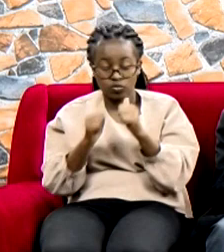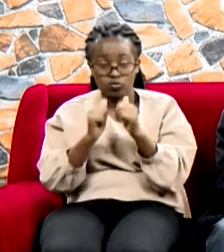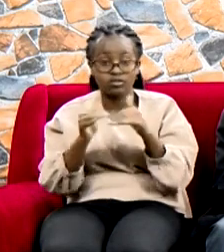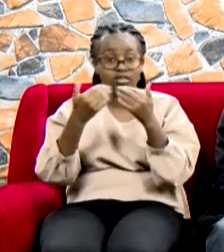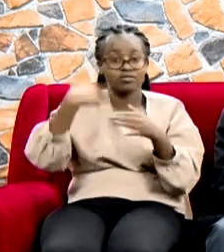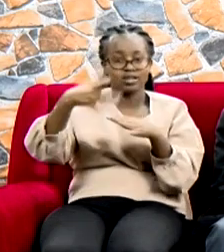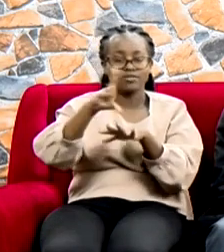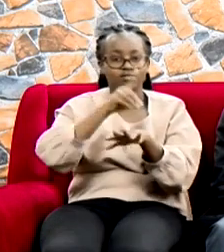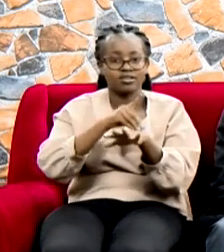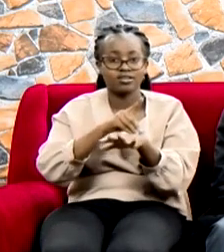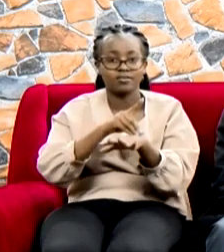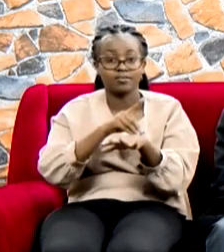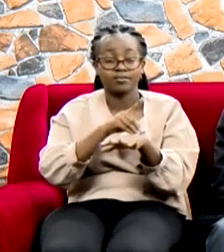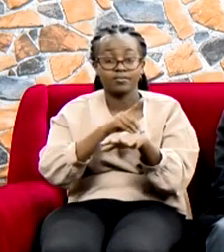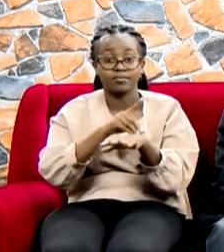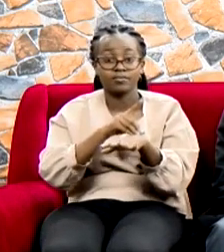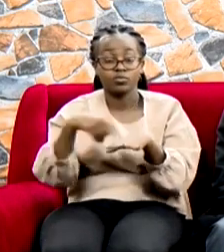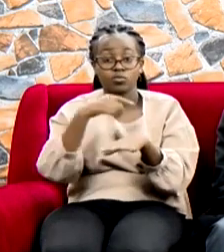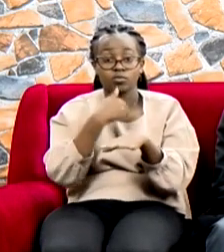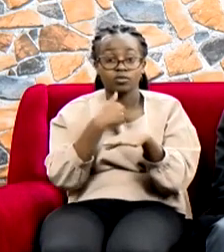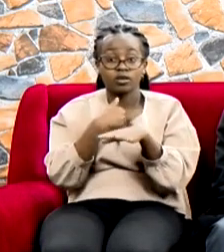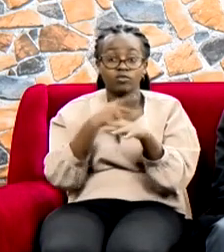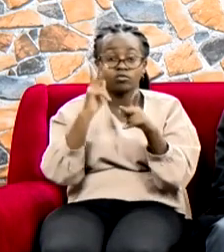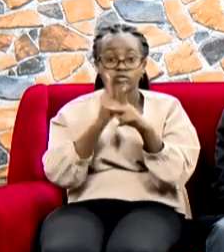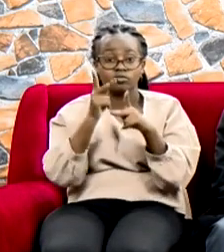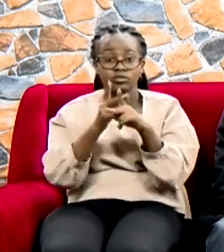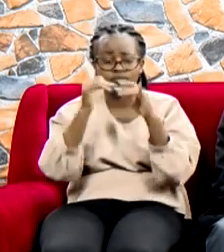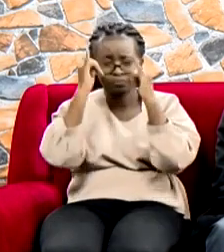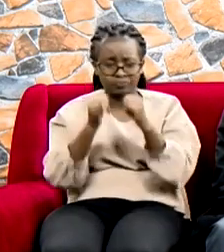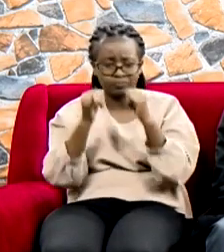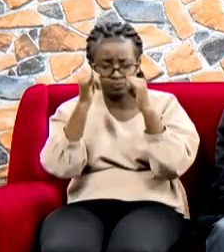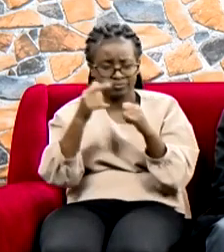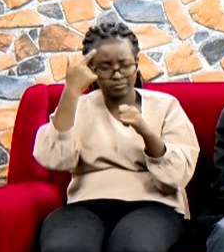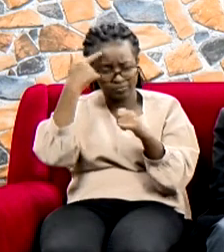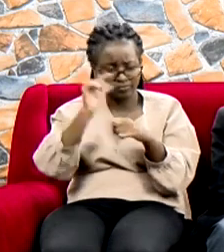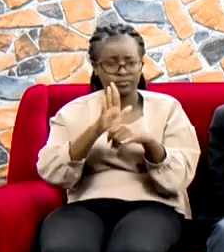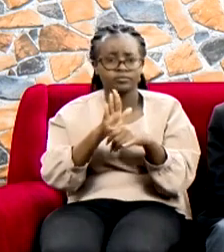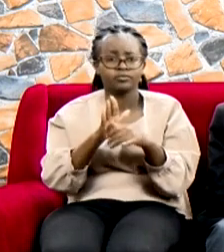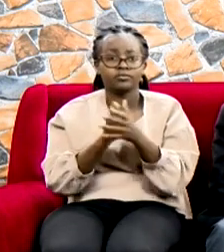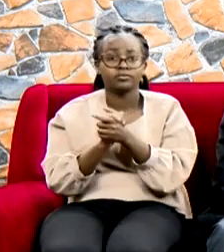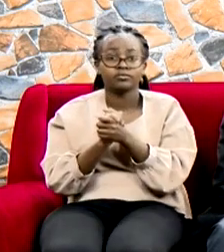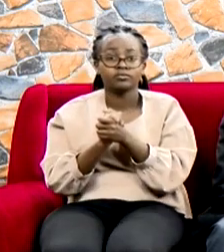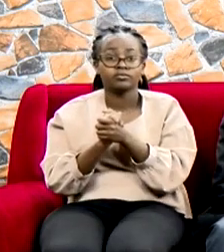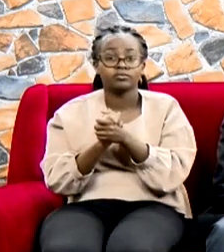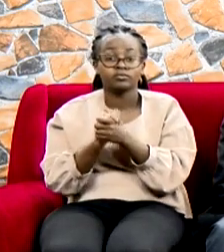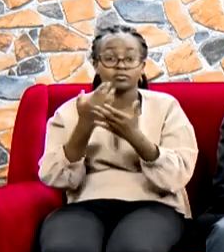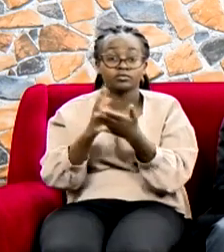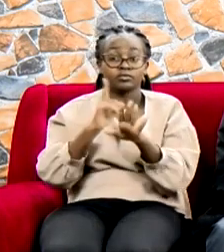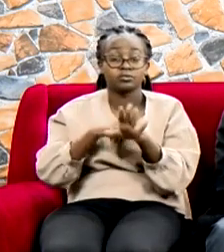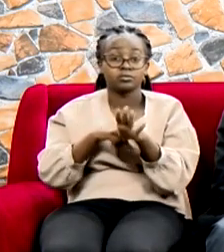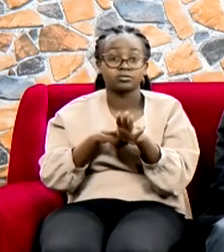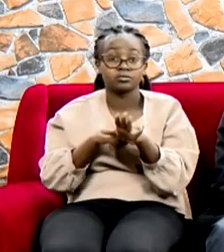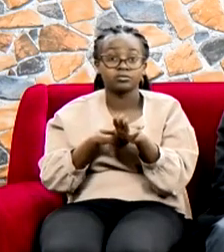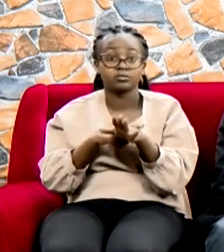published every day is enormous. And so you have to keep refreshing your mind. You keep studying. So sometimes